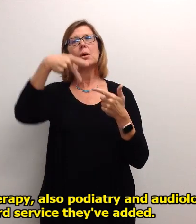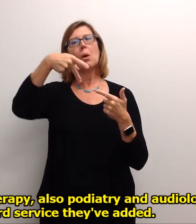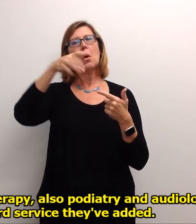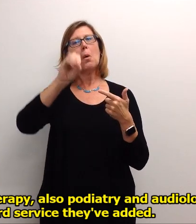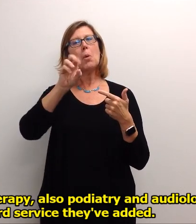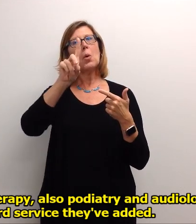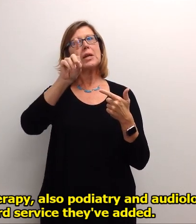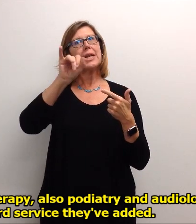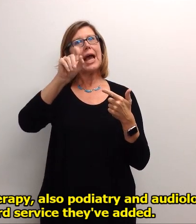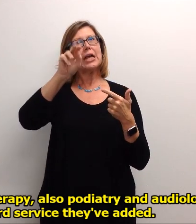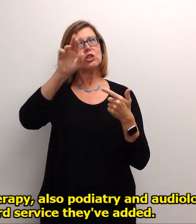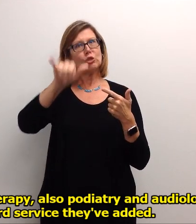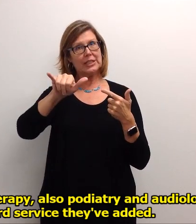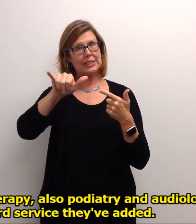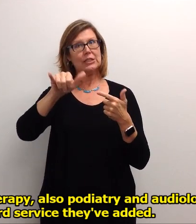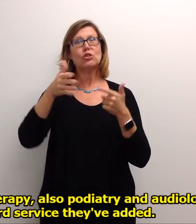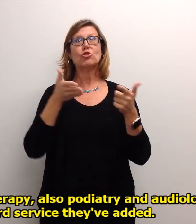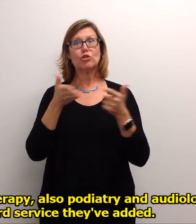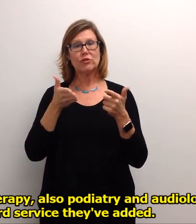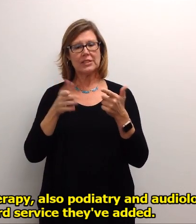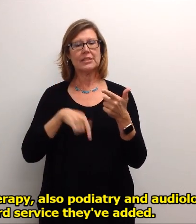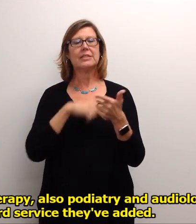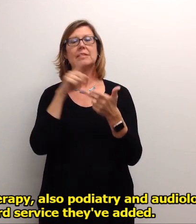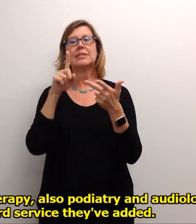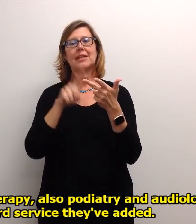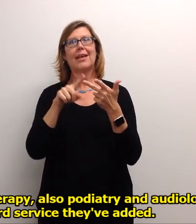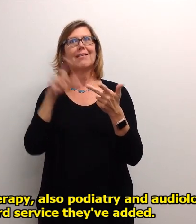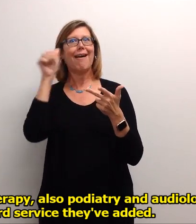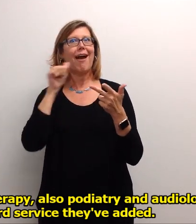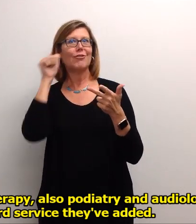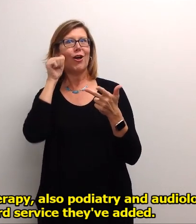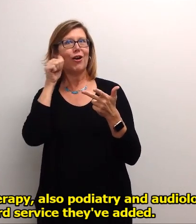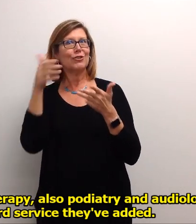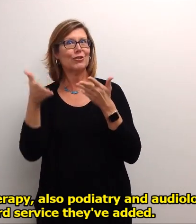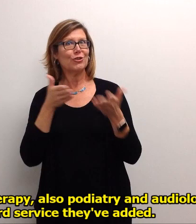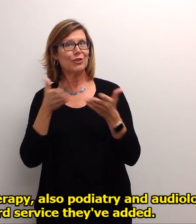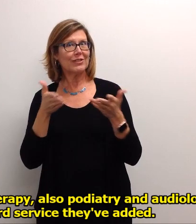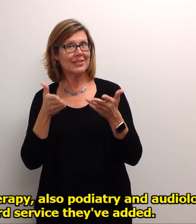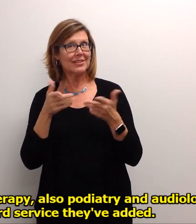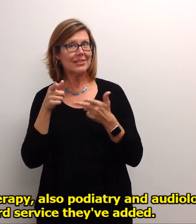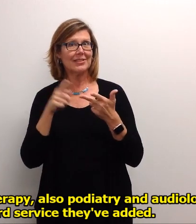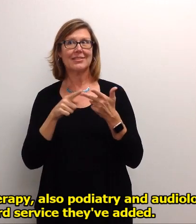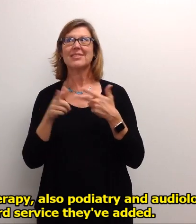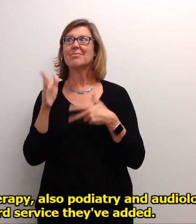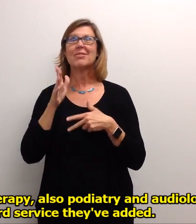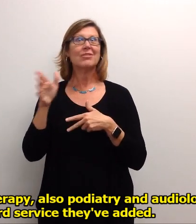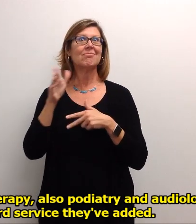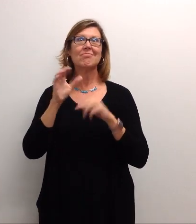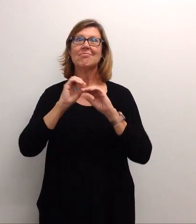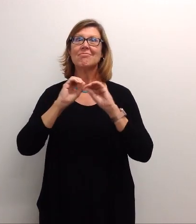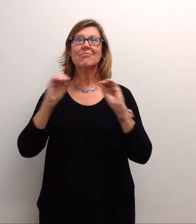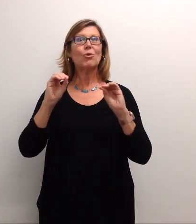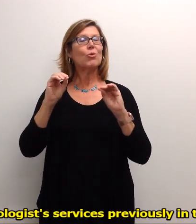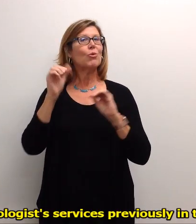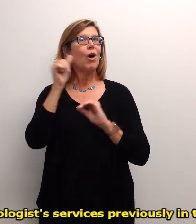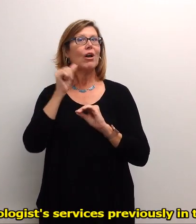therapy, also podiatry, and audiology is the 3rd service they've added. There was